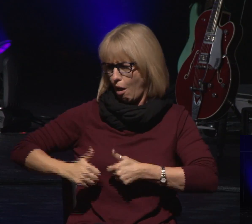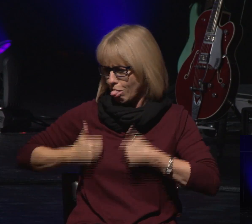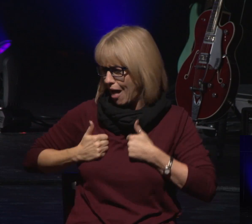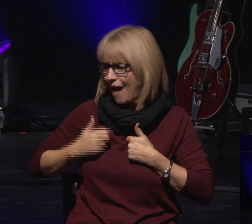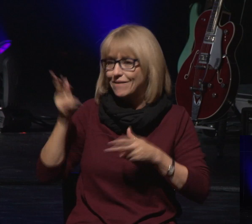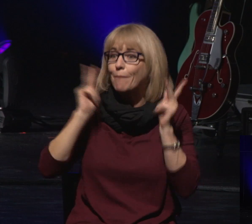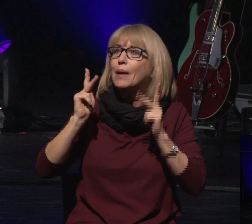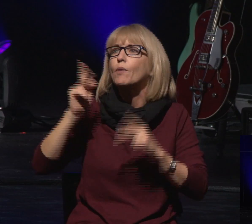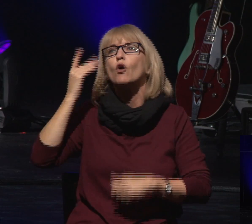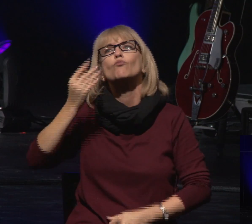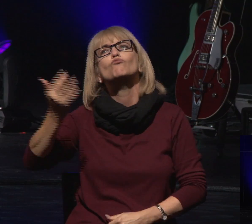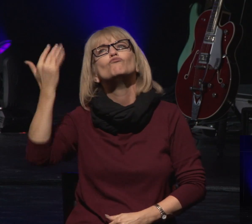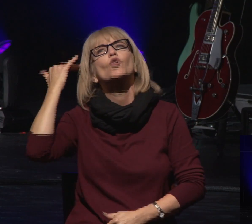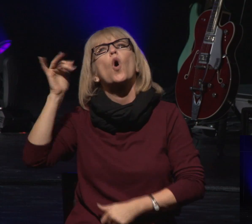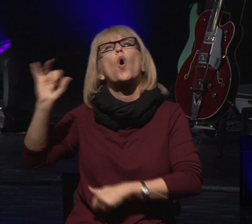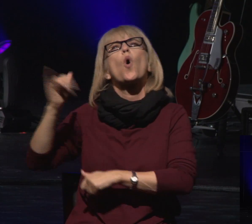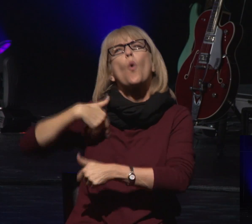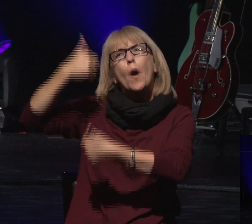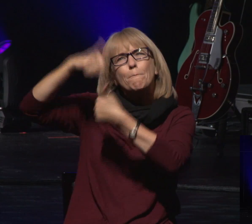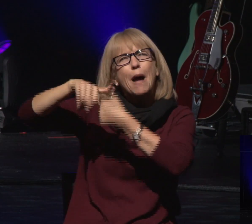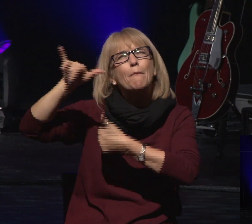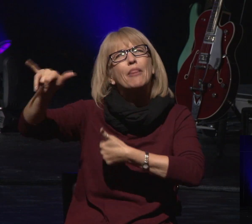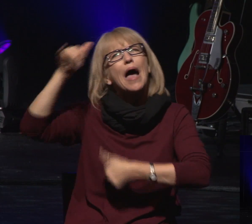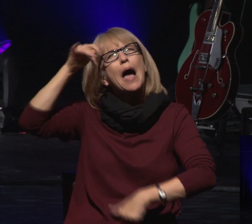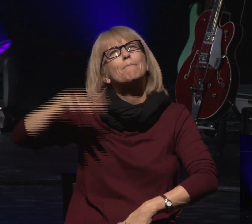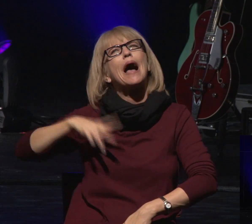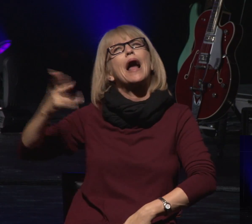talk about you, what kind of a legacy is going to be there?